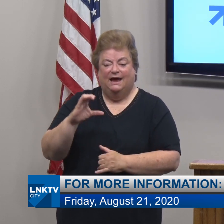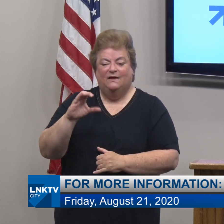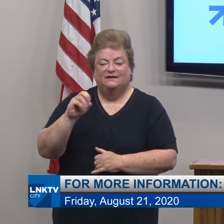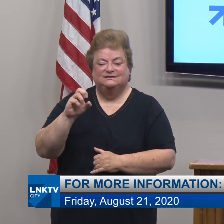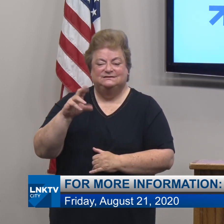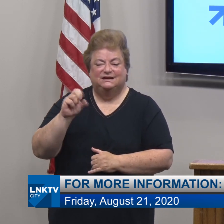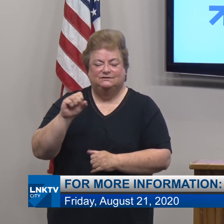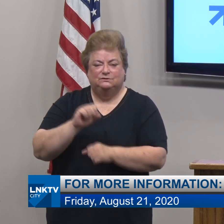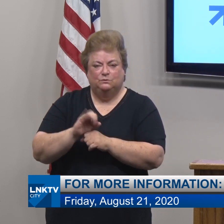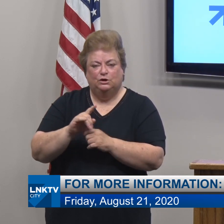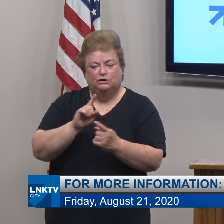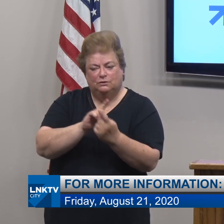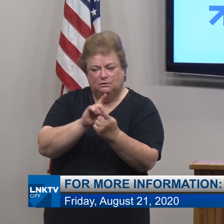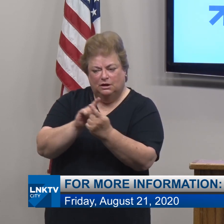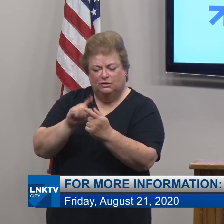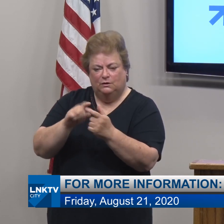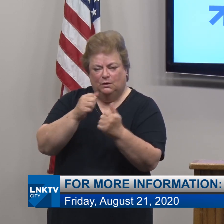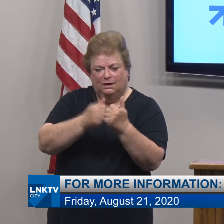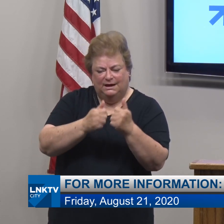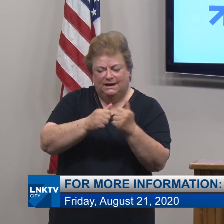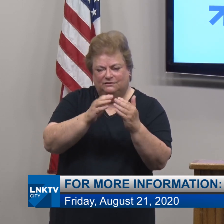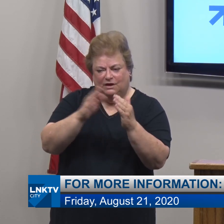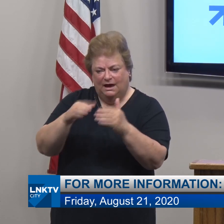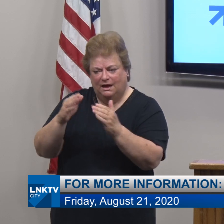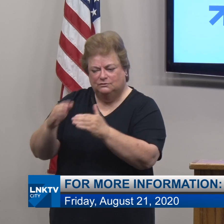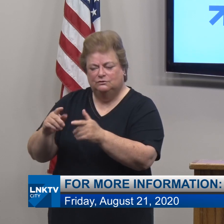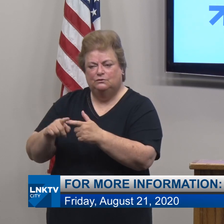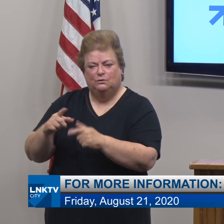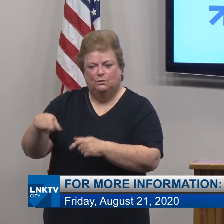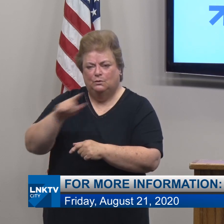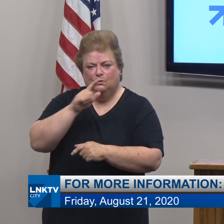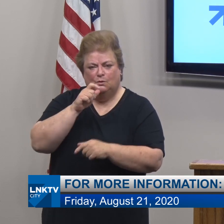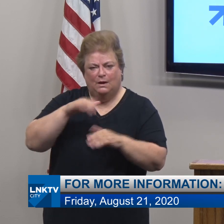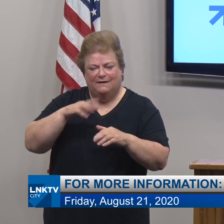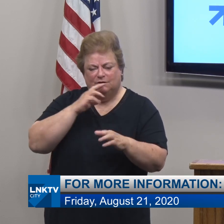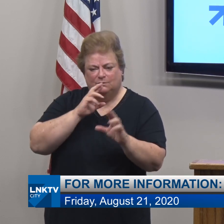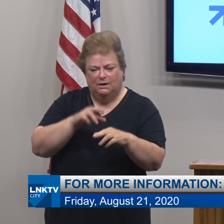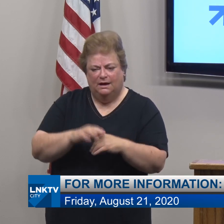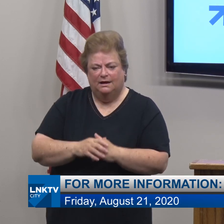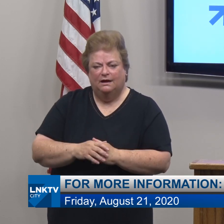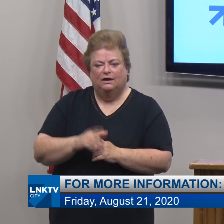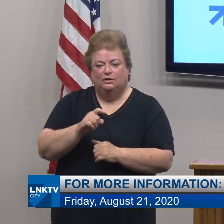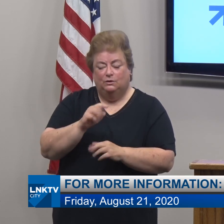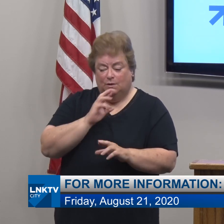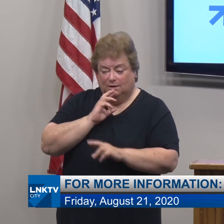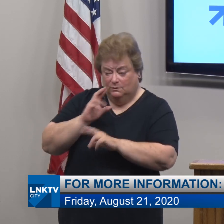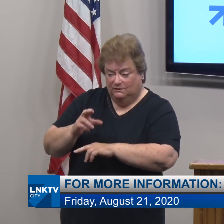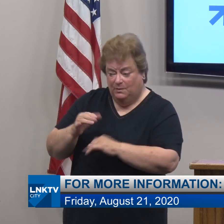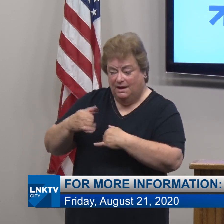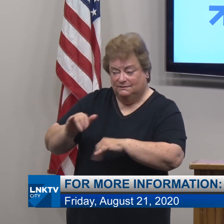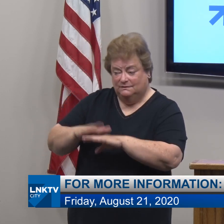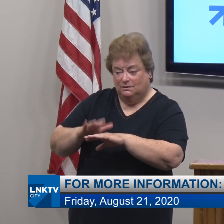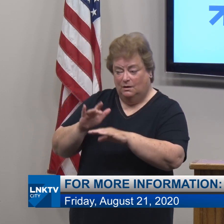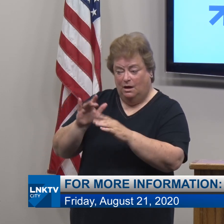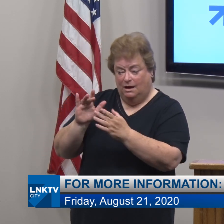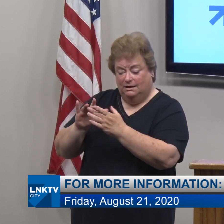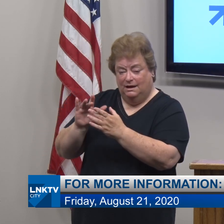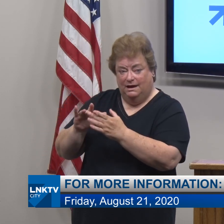get information from households that have not yet responded. You can save them a trip by responding online. Just go to